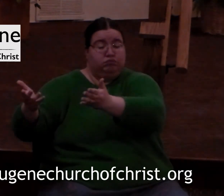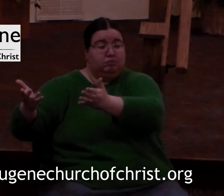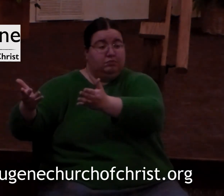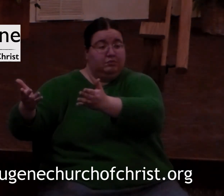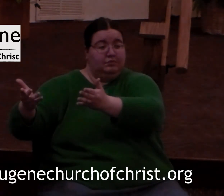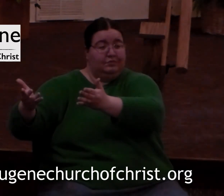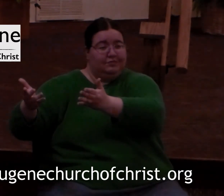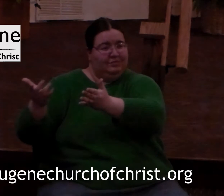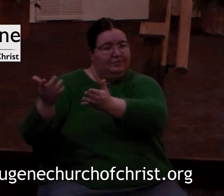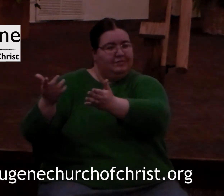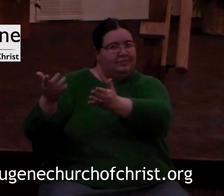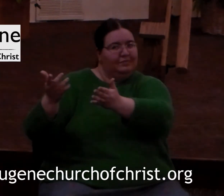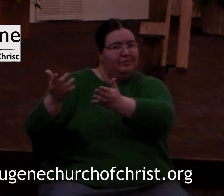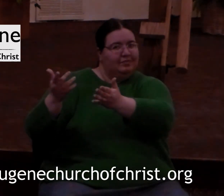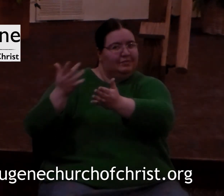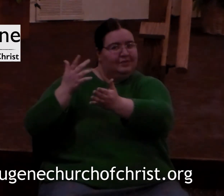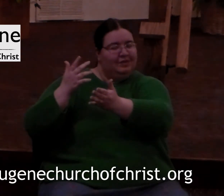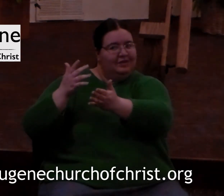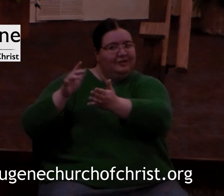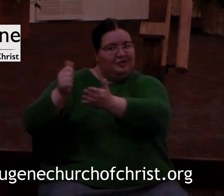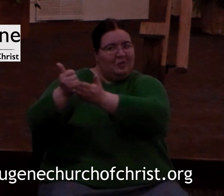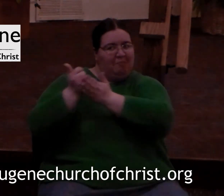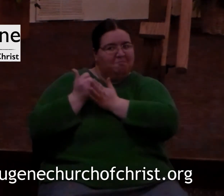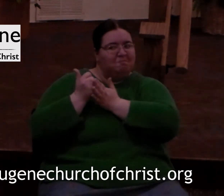morning, we are all sinners.